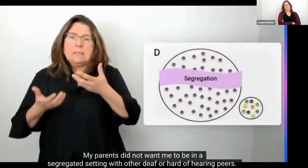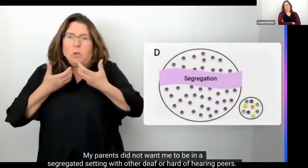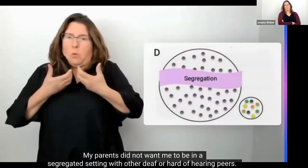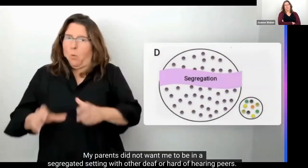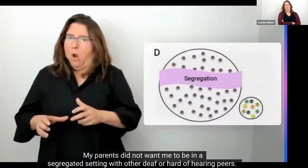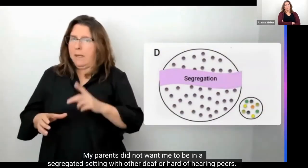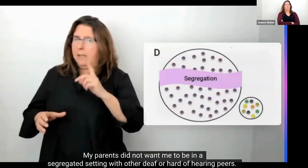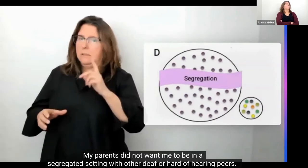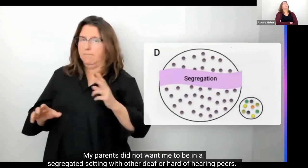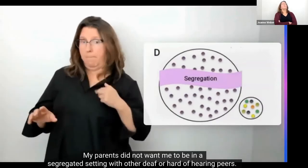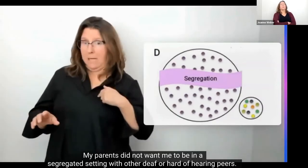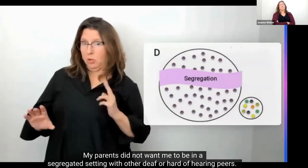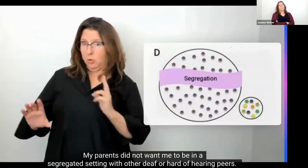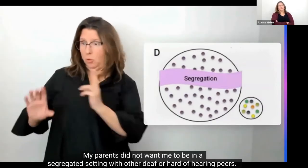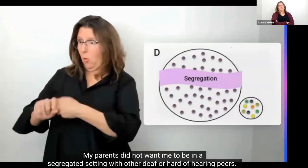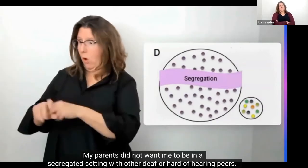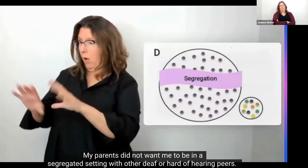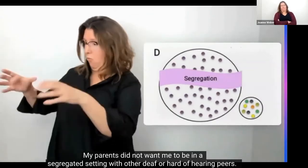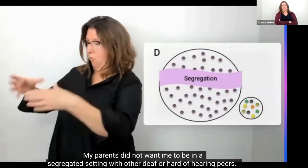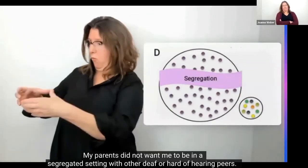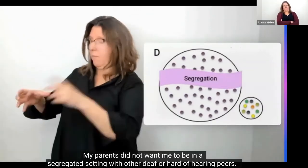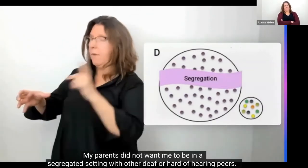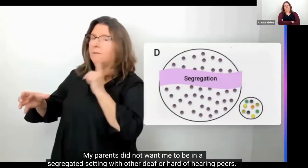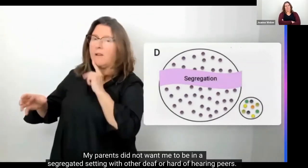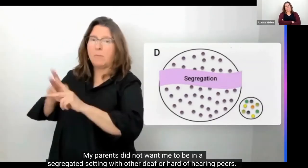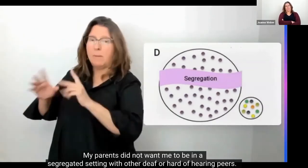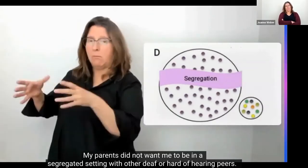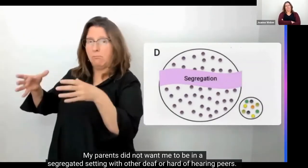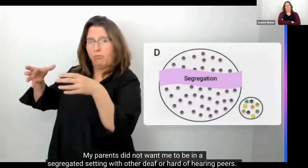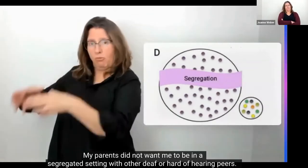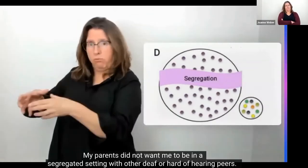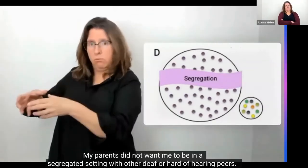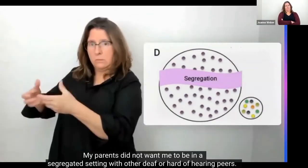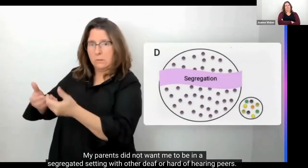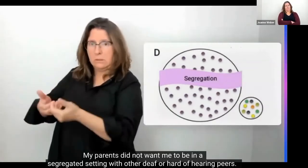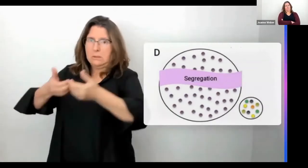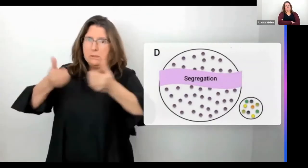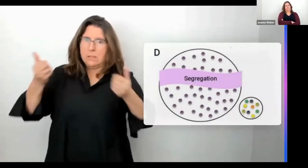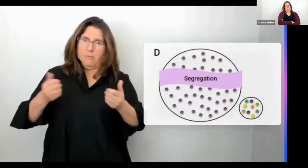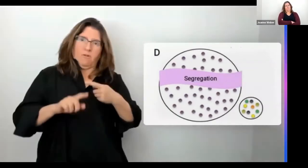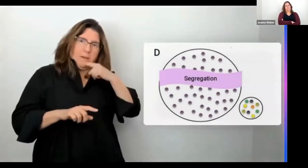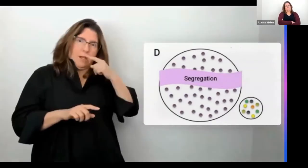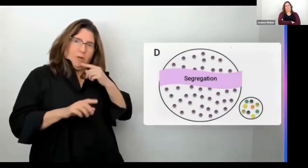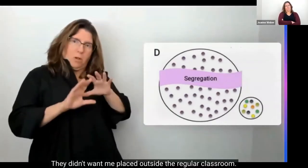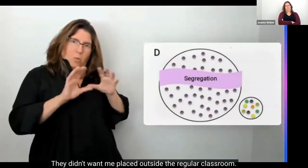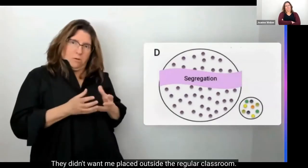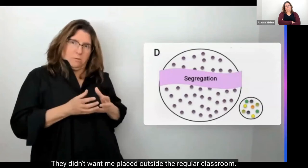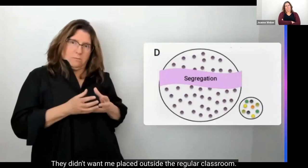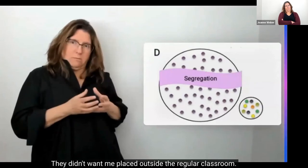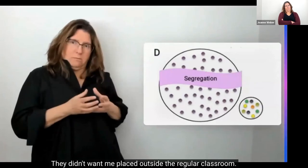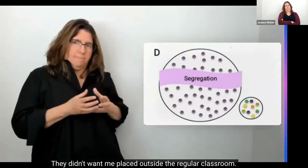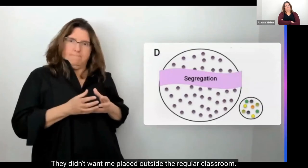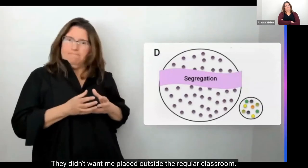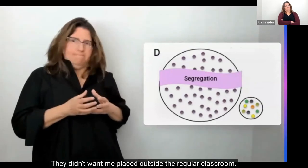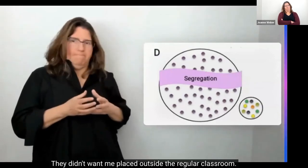My parents did not want me to be in a segregated setting with other deaf or hard of hearing peers. They didn't want